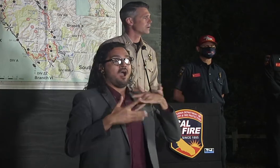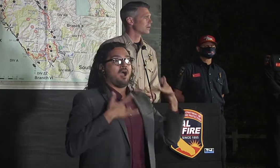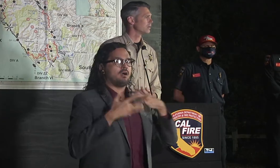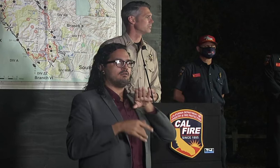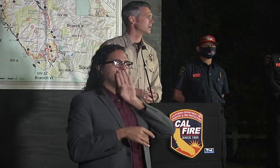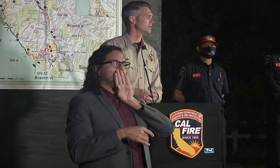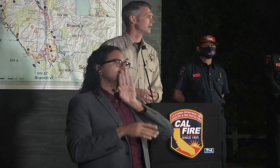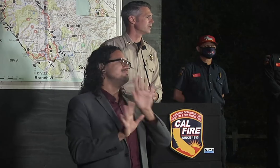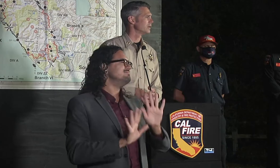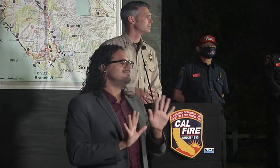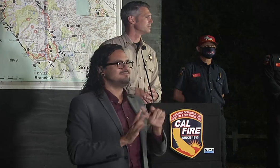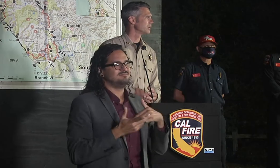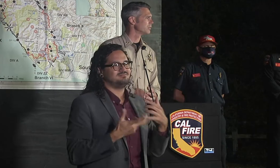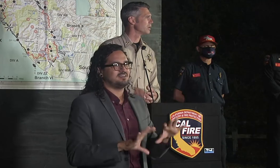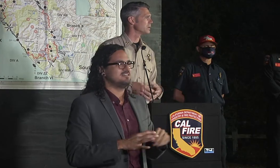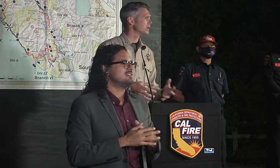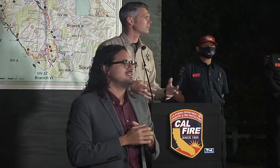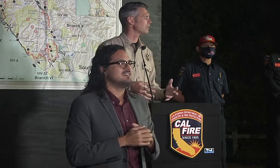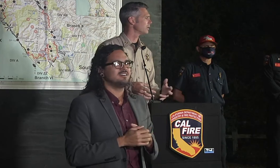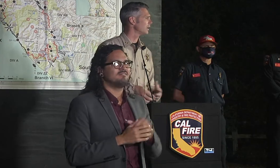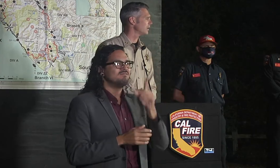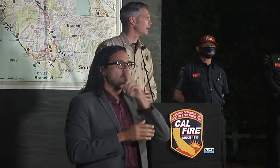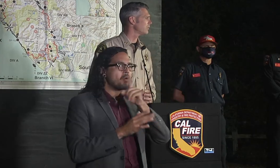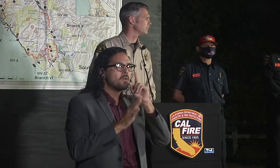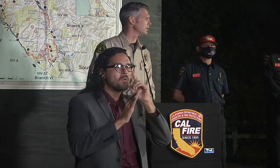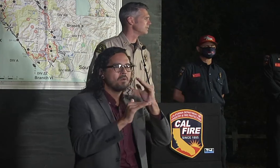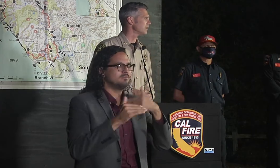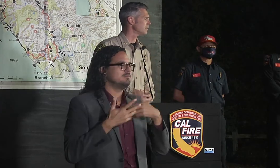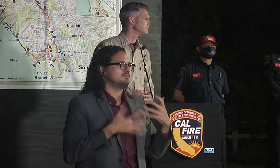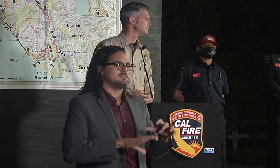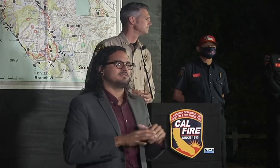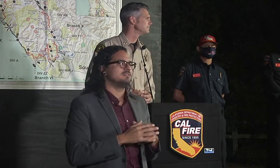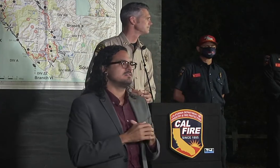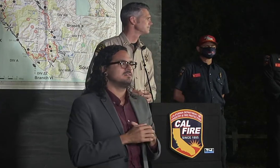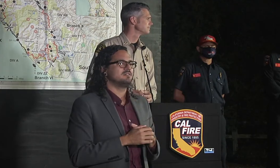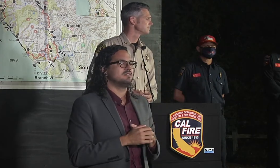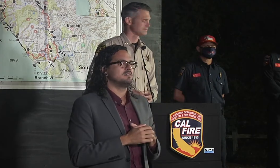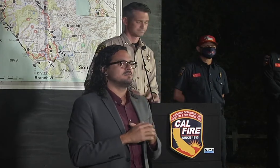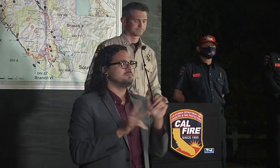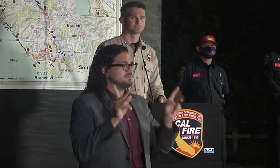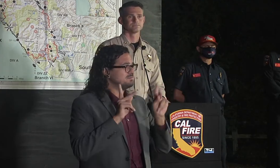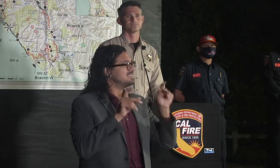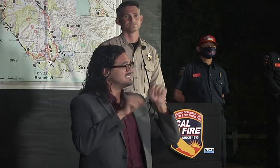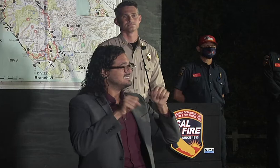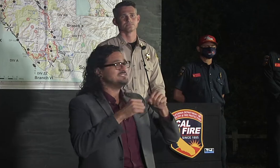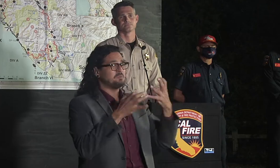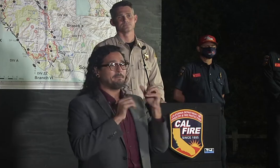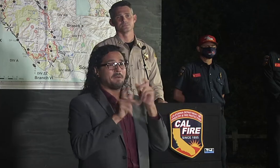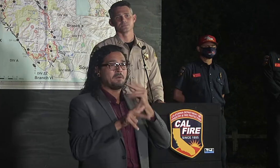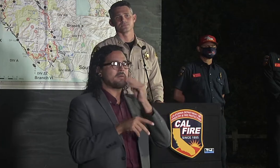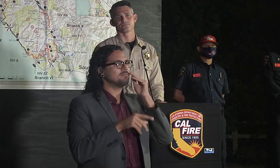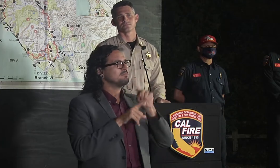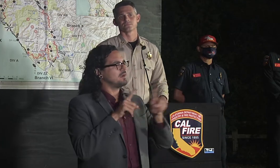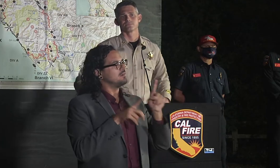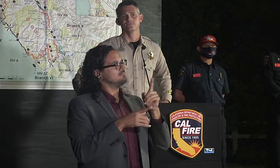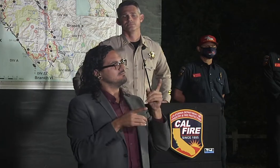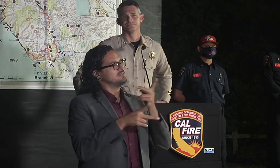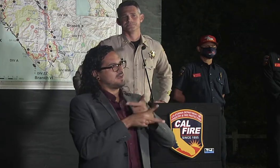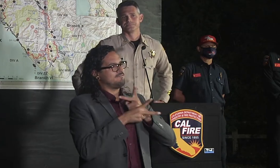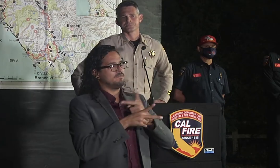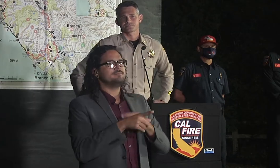people want to go back home, but I you know, we want to be careful on how we release that. Hey, Chris, to piggyback that